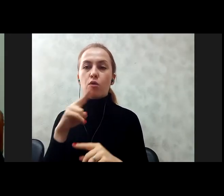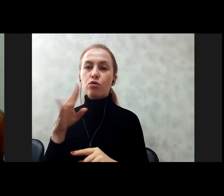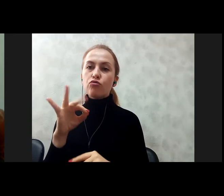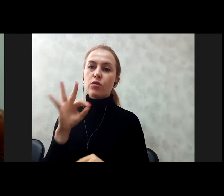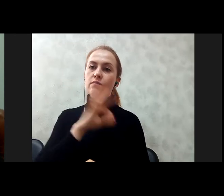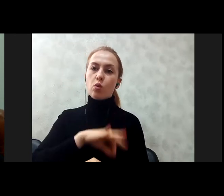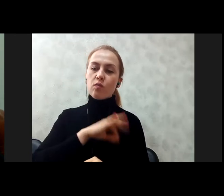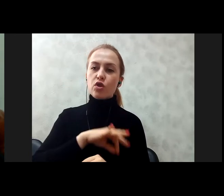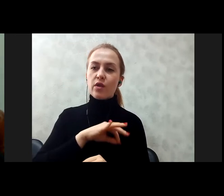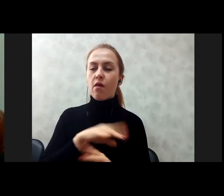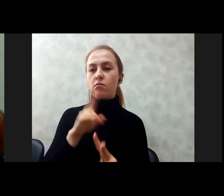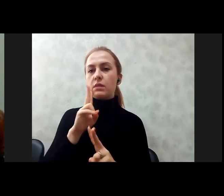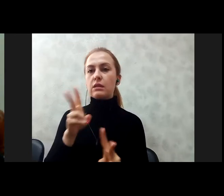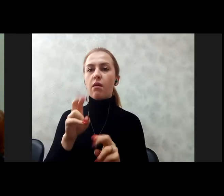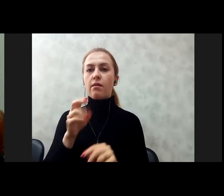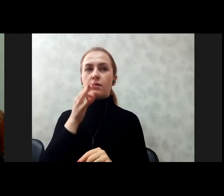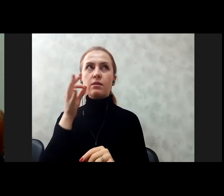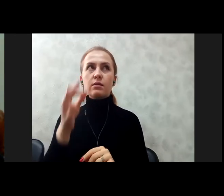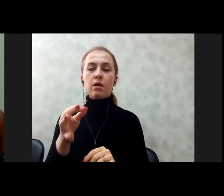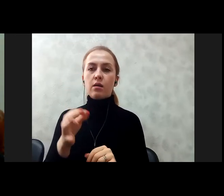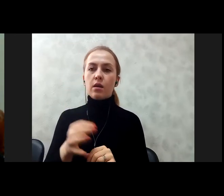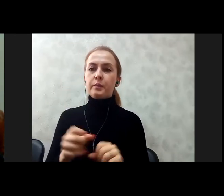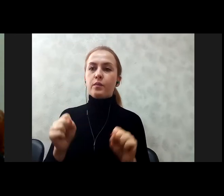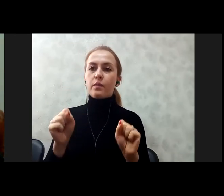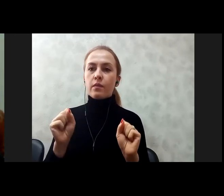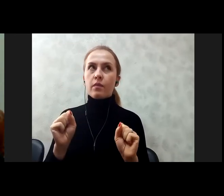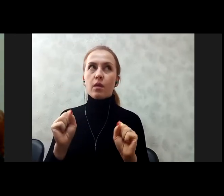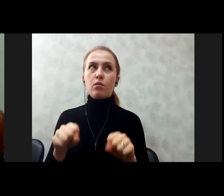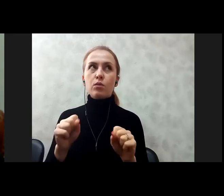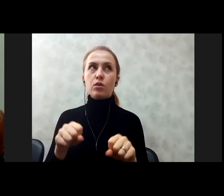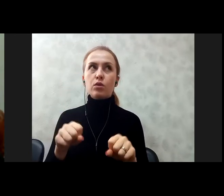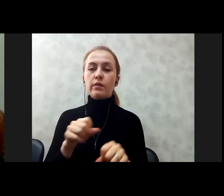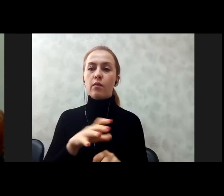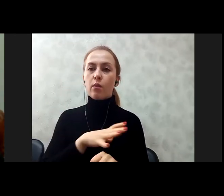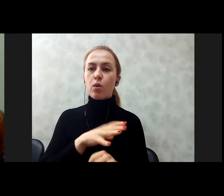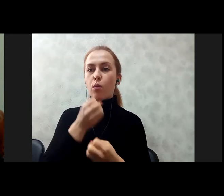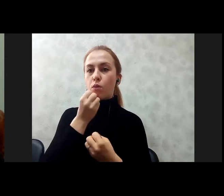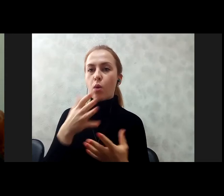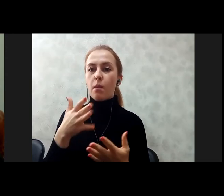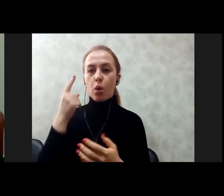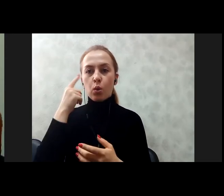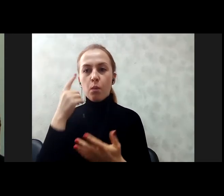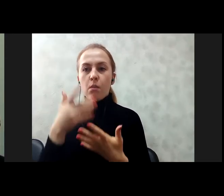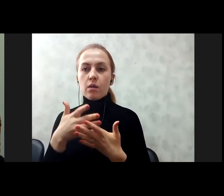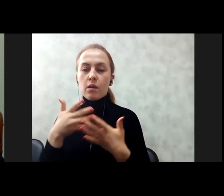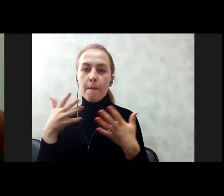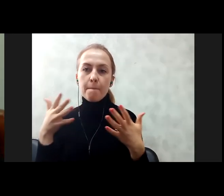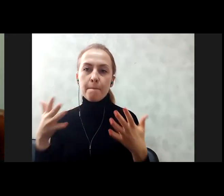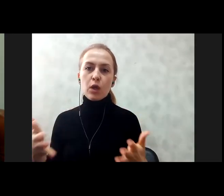Some mistakes, flaws, and sometimes even abuse. So I think we